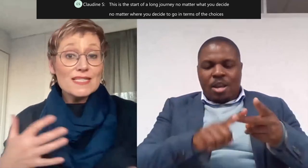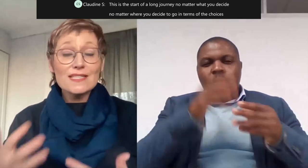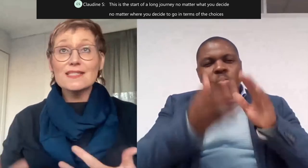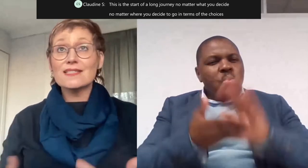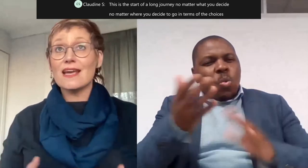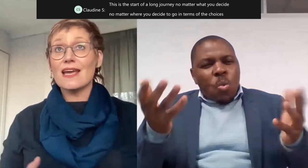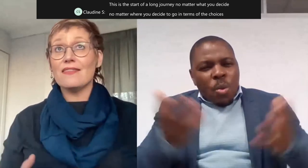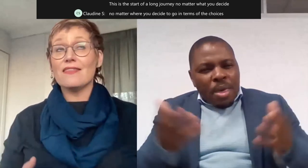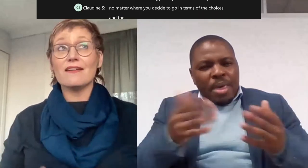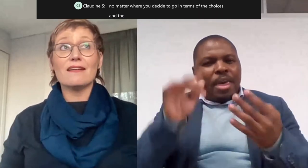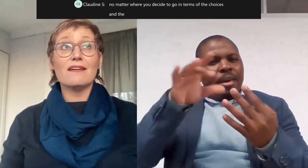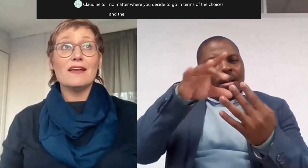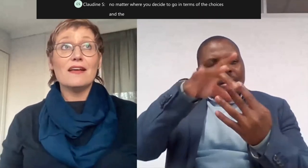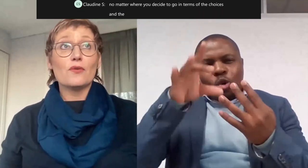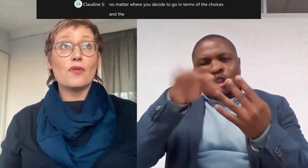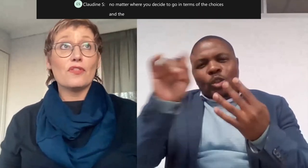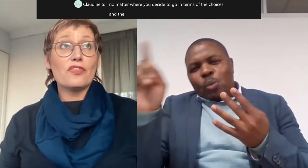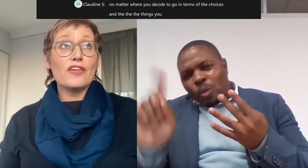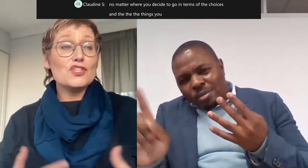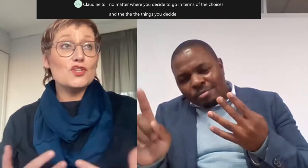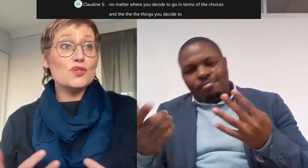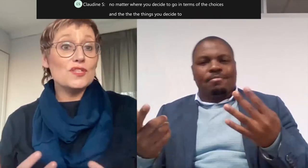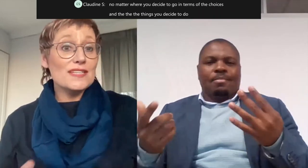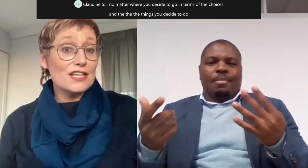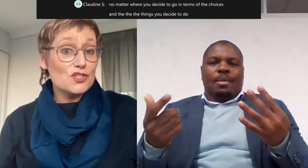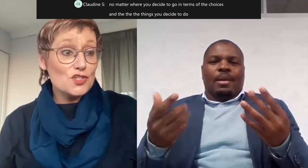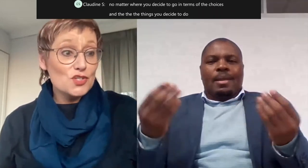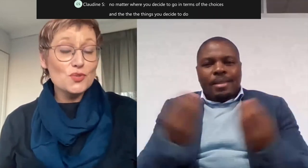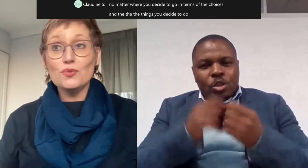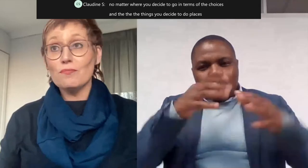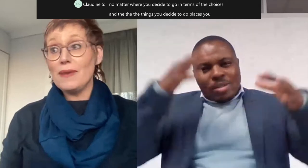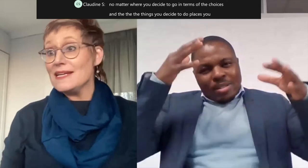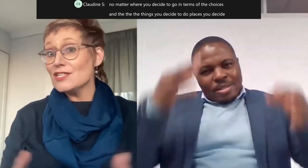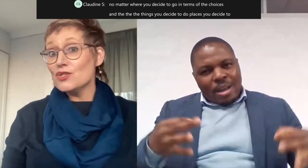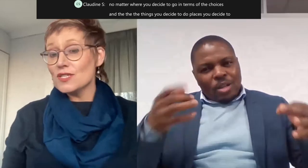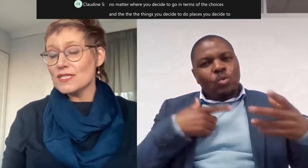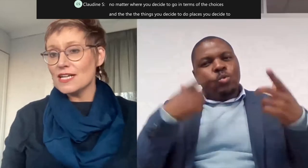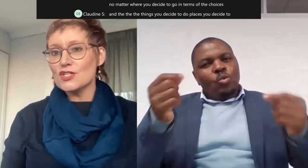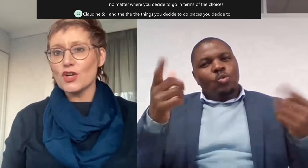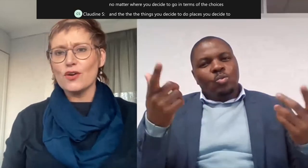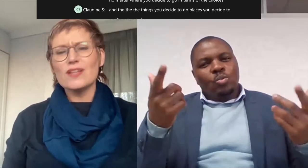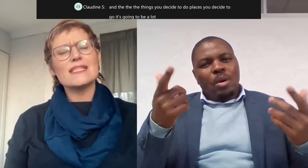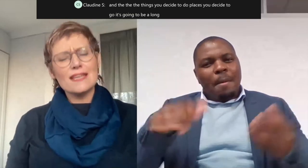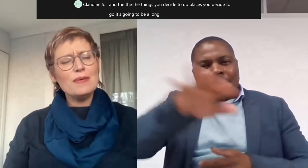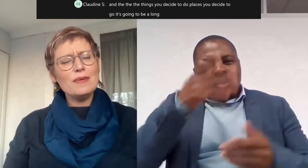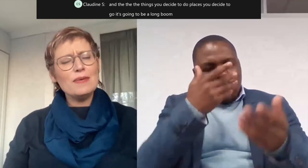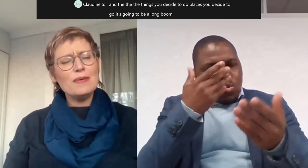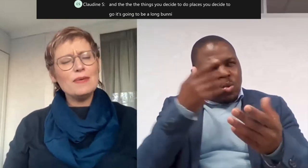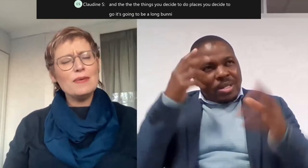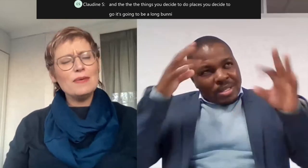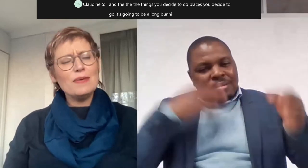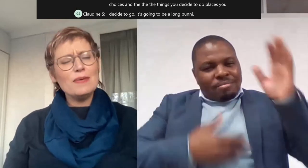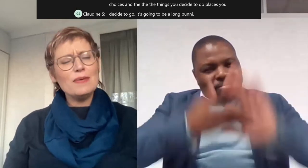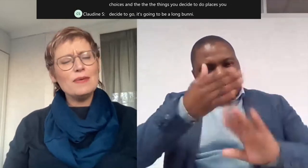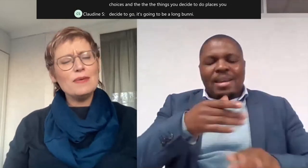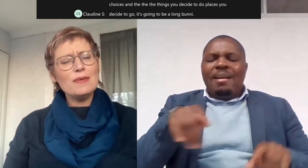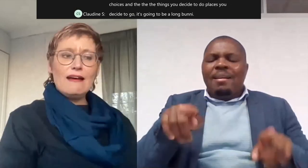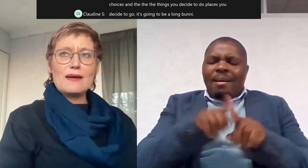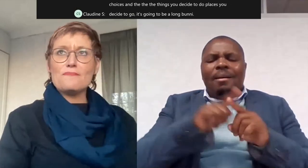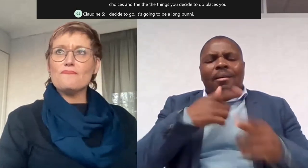of the choices and the things you decide to do, places you decide to go, it's going to be a long